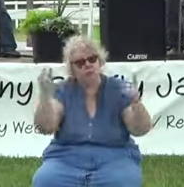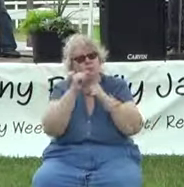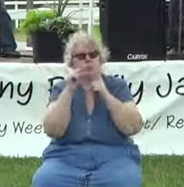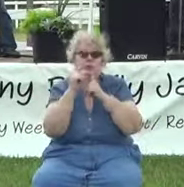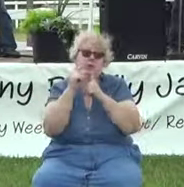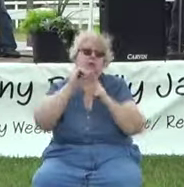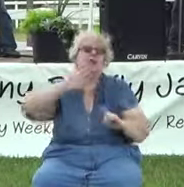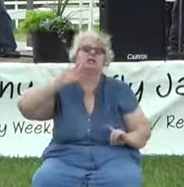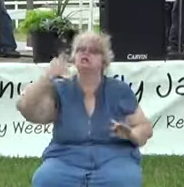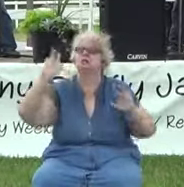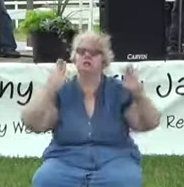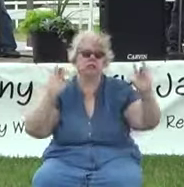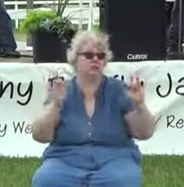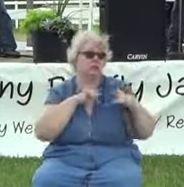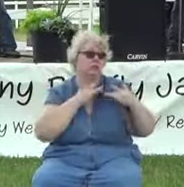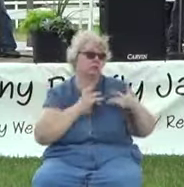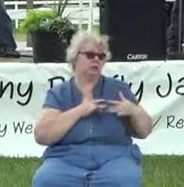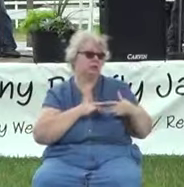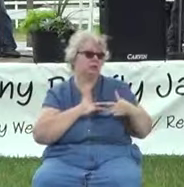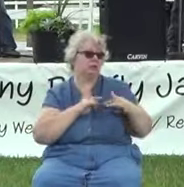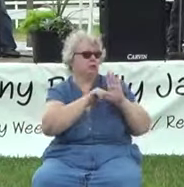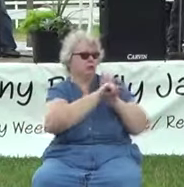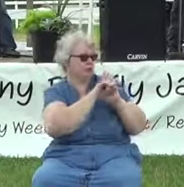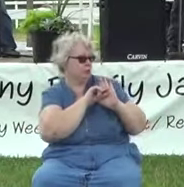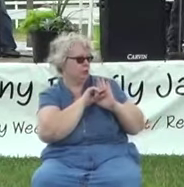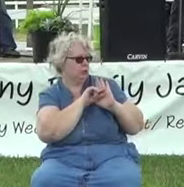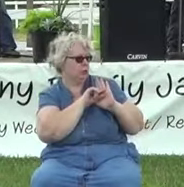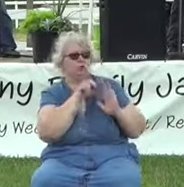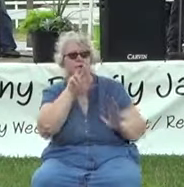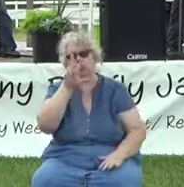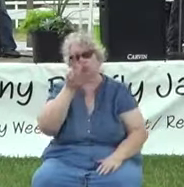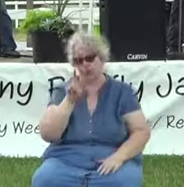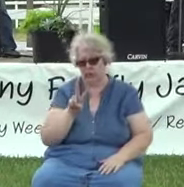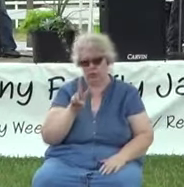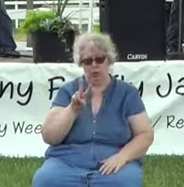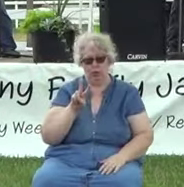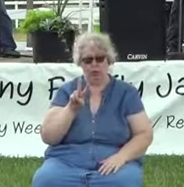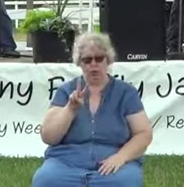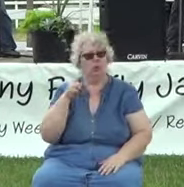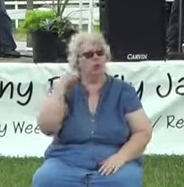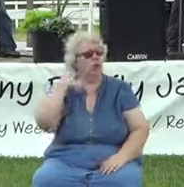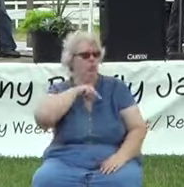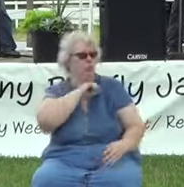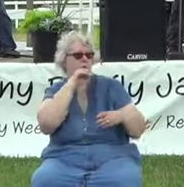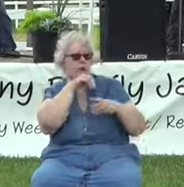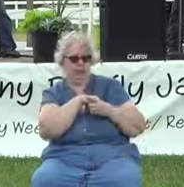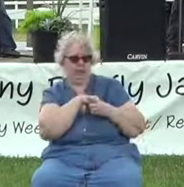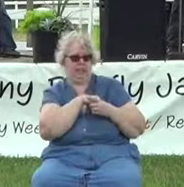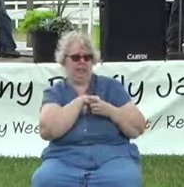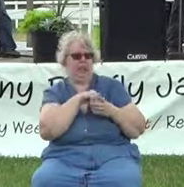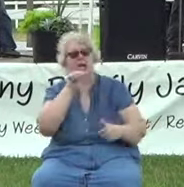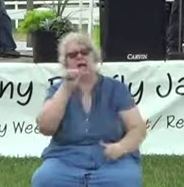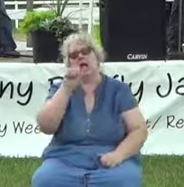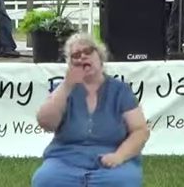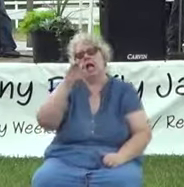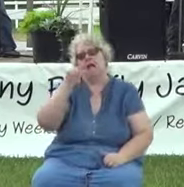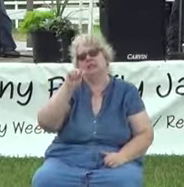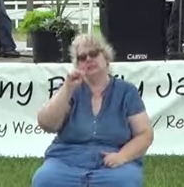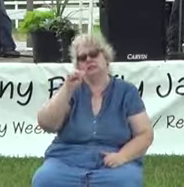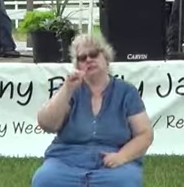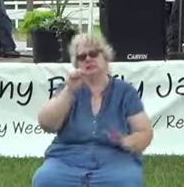So we're going to start in verse 32, Mark, and we're in Acts, the second chapter, verse